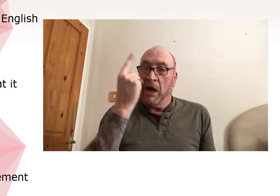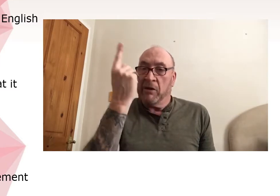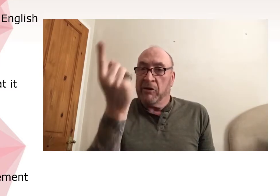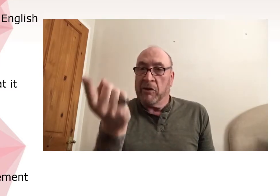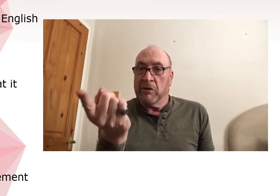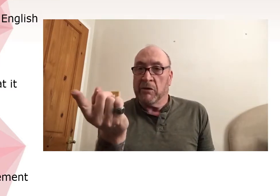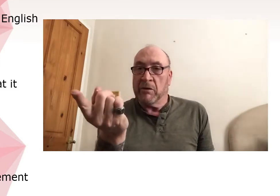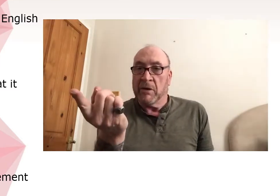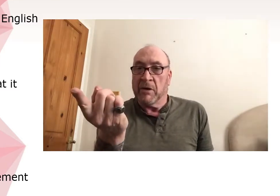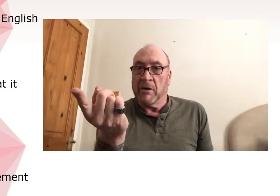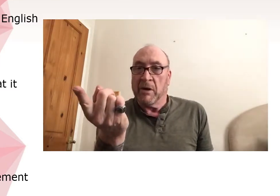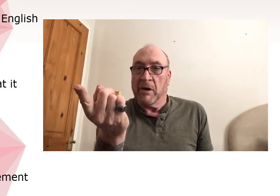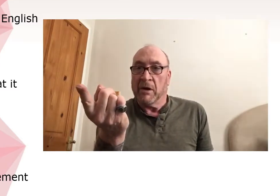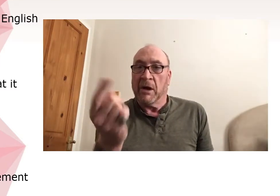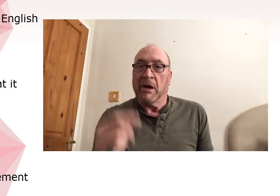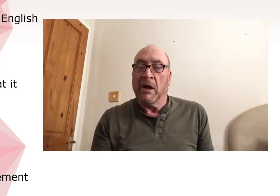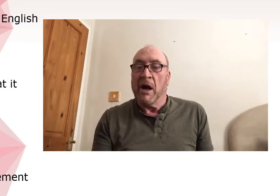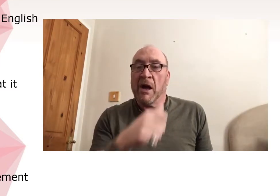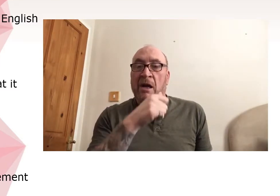Age you.